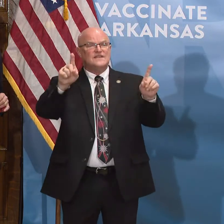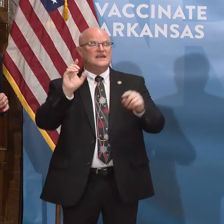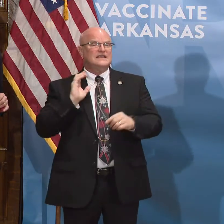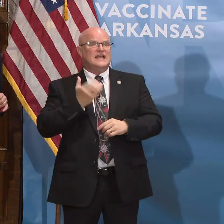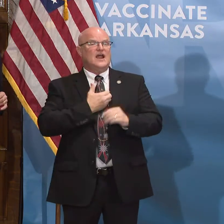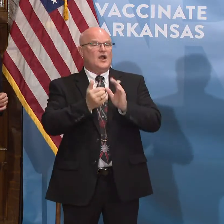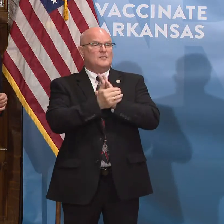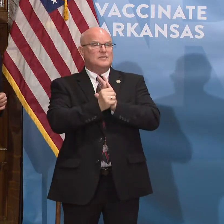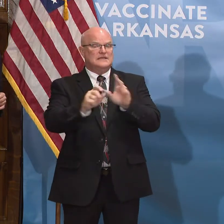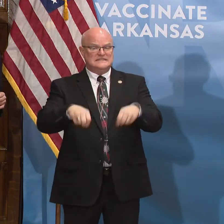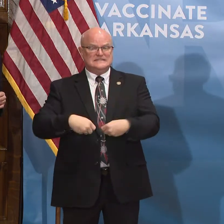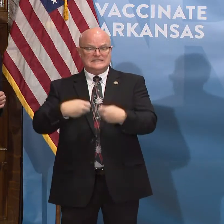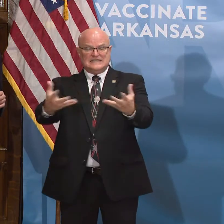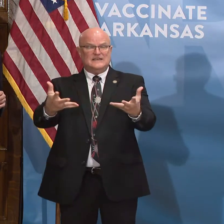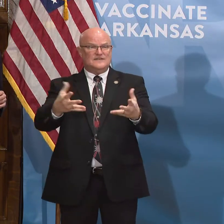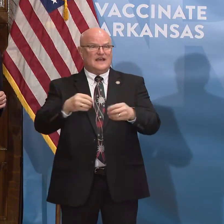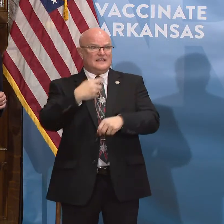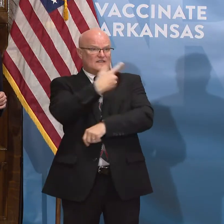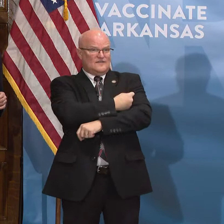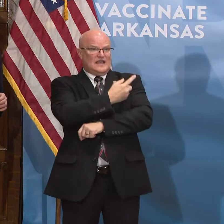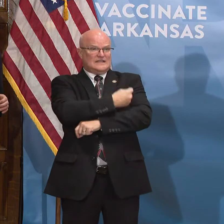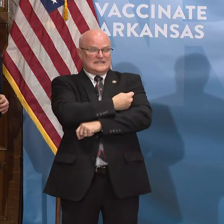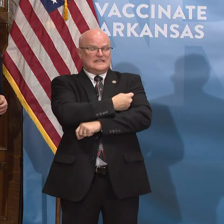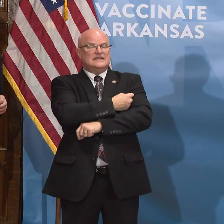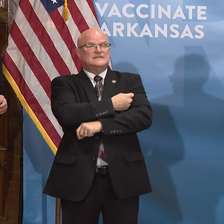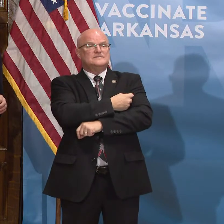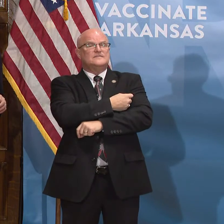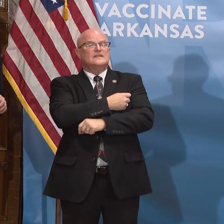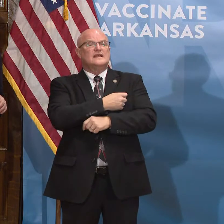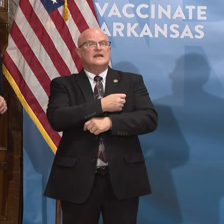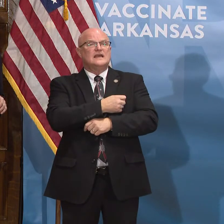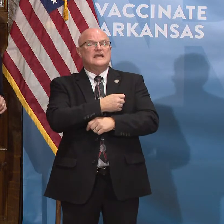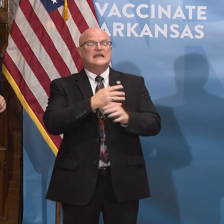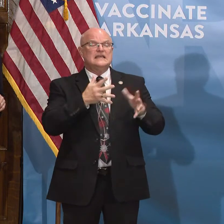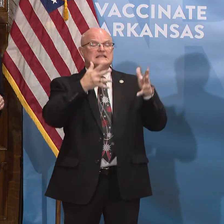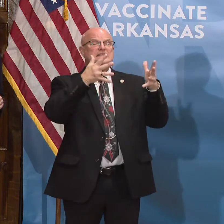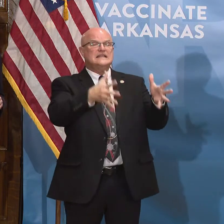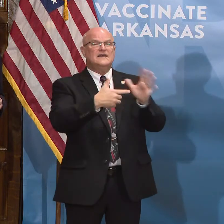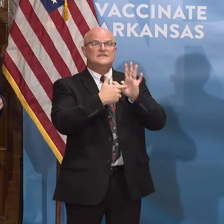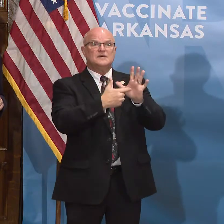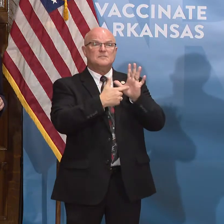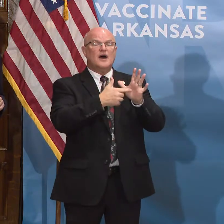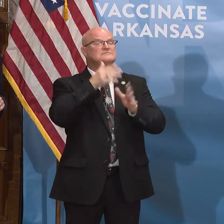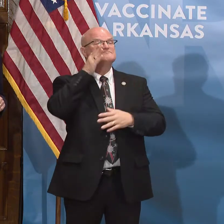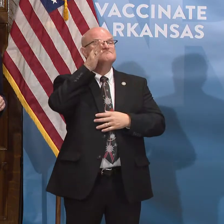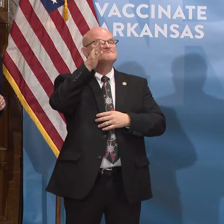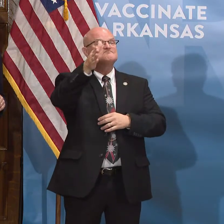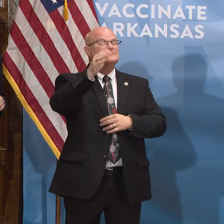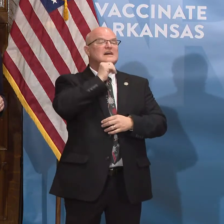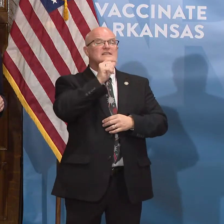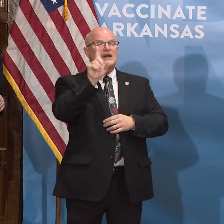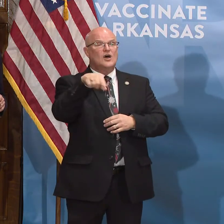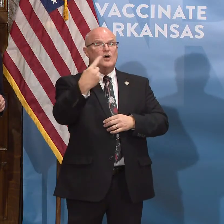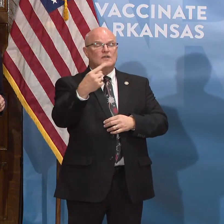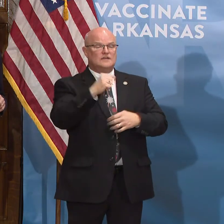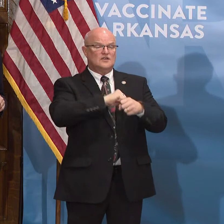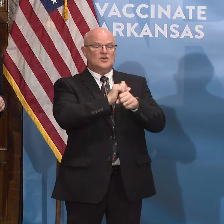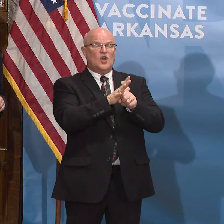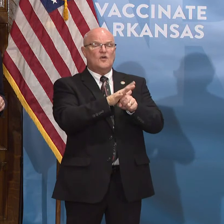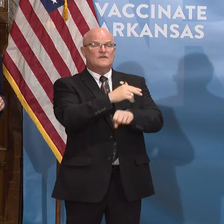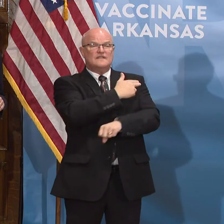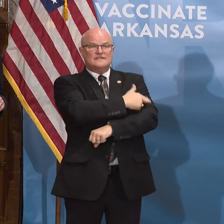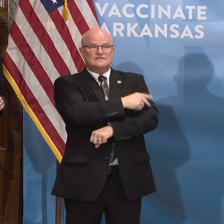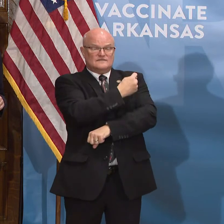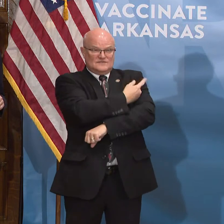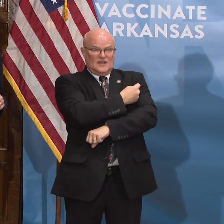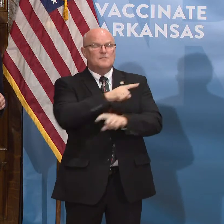our ability to give out the vaccine. He's left a model that will go well into the future, not just for COVID vaccines, but